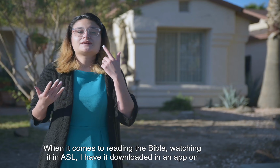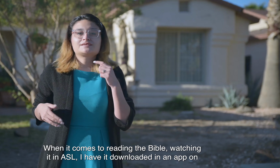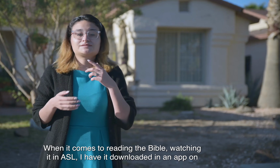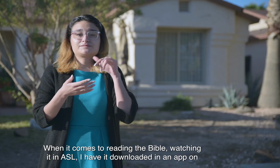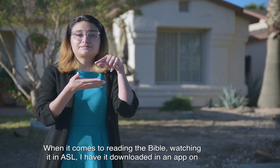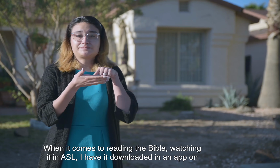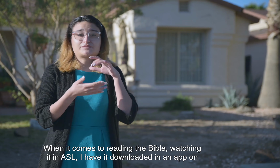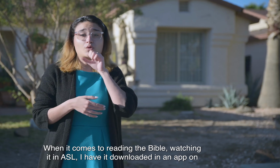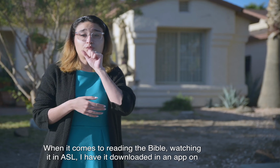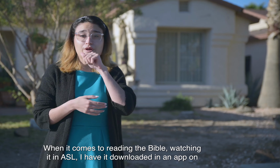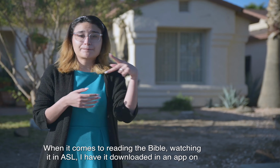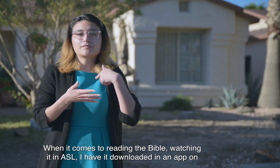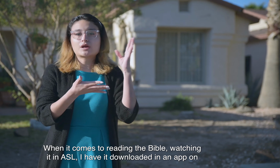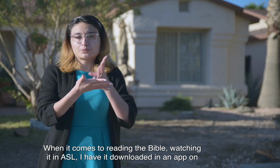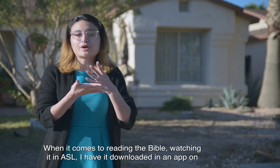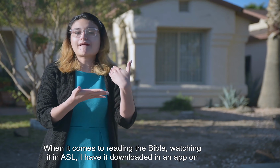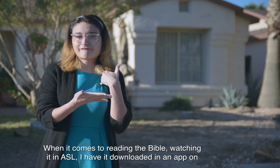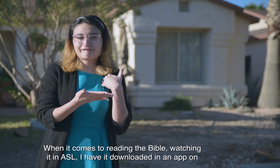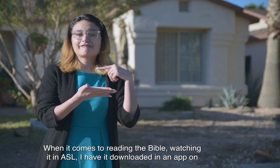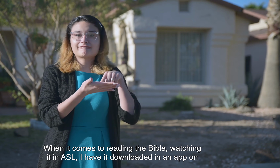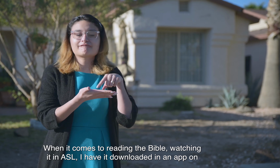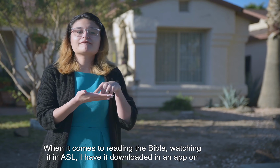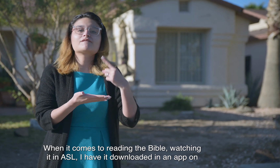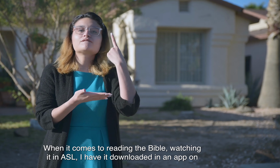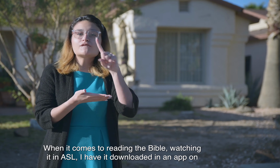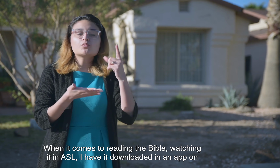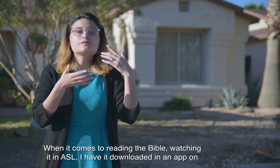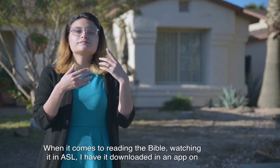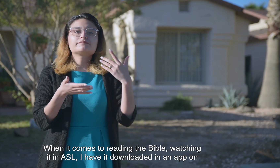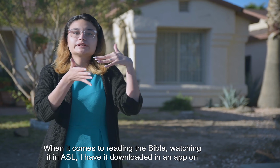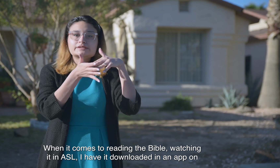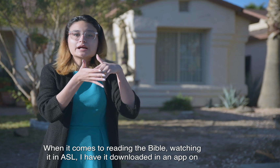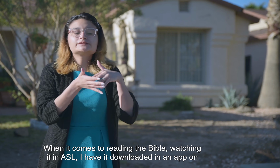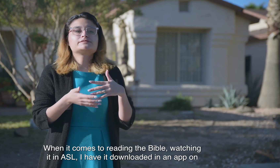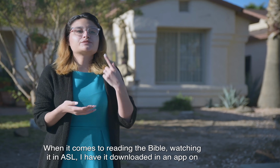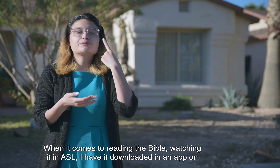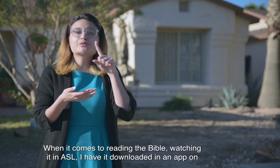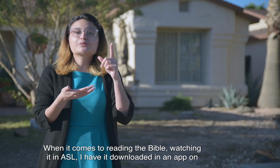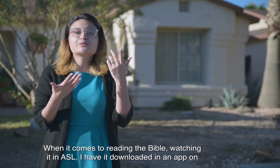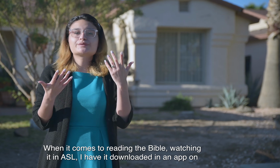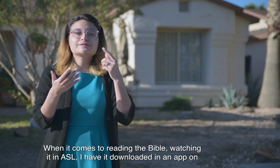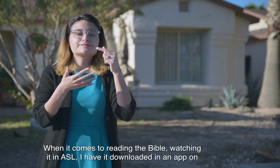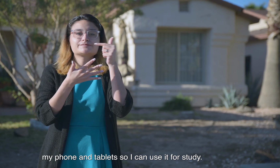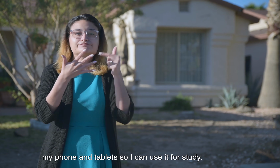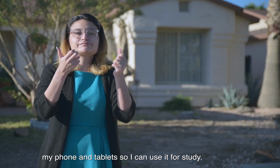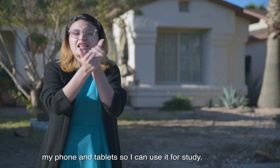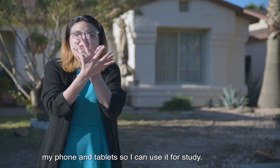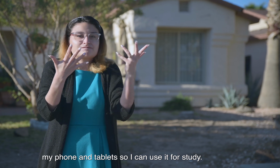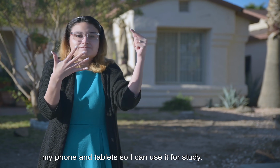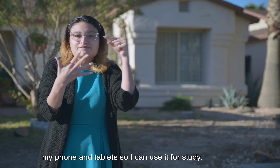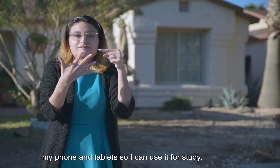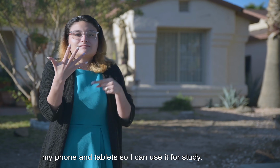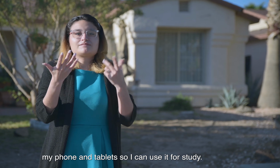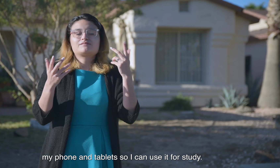son. When it comes to reading the Bible, watching it in ASL, I have it downloaded in an app on my phone